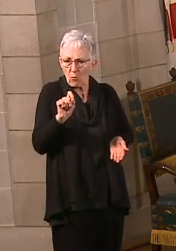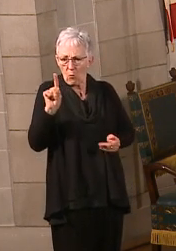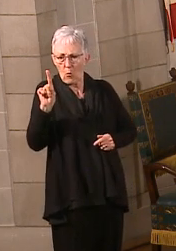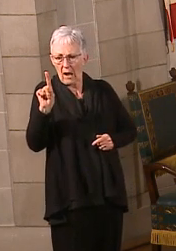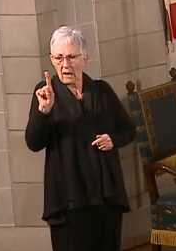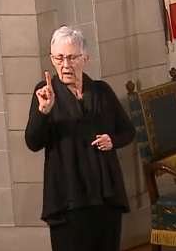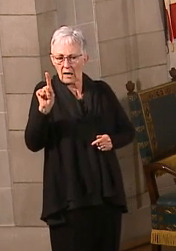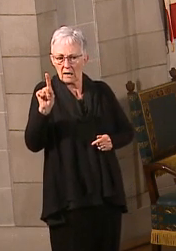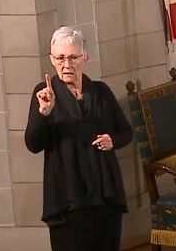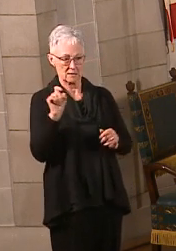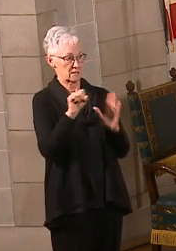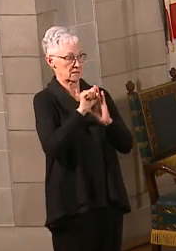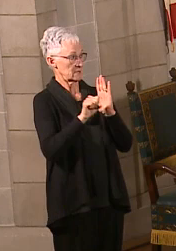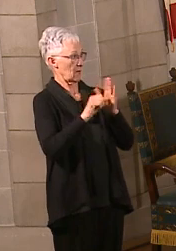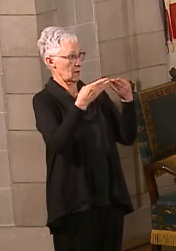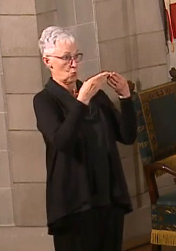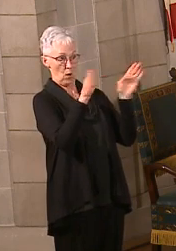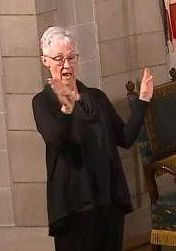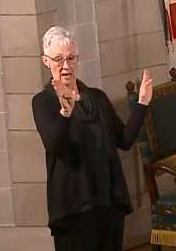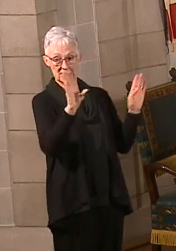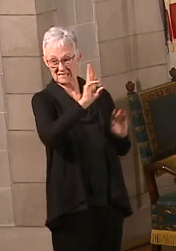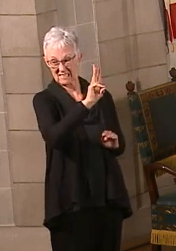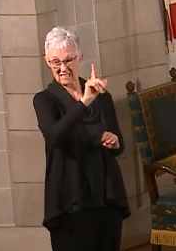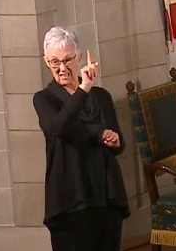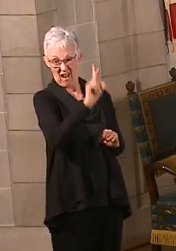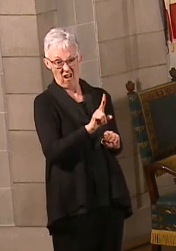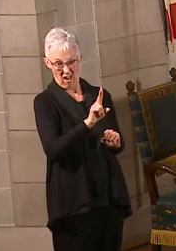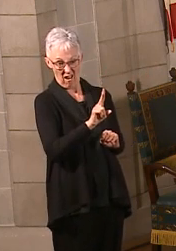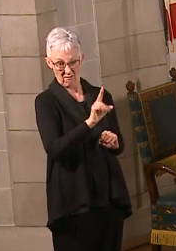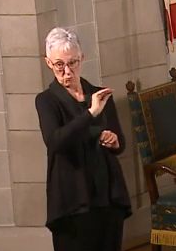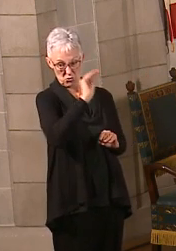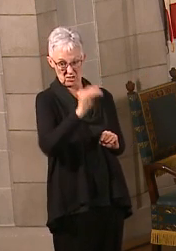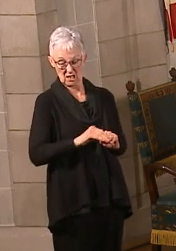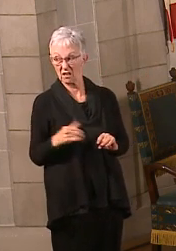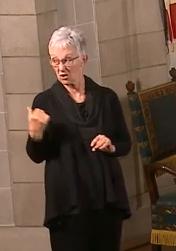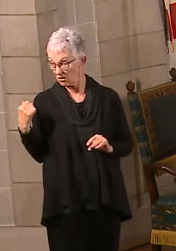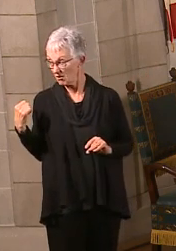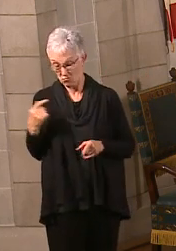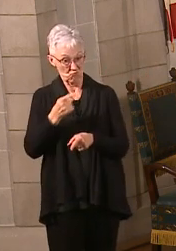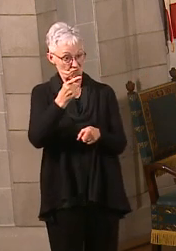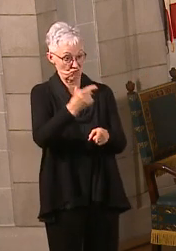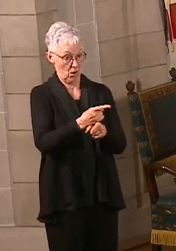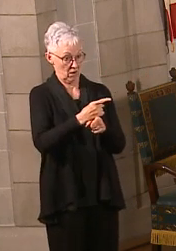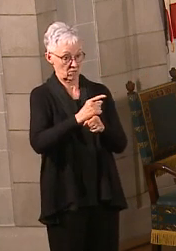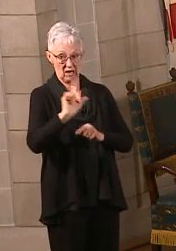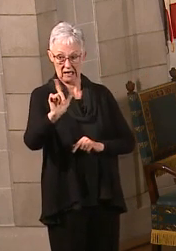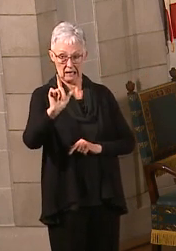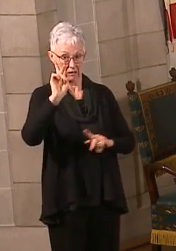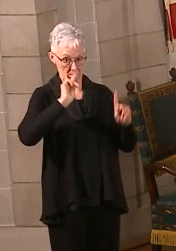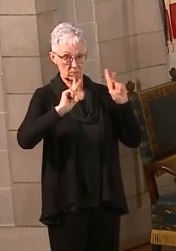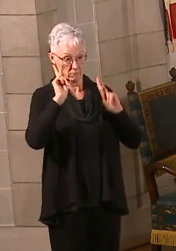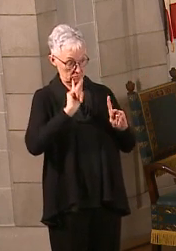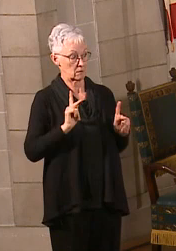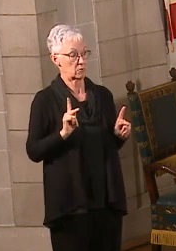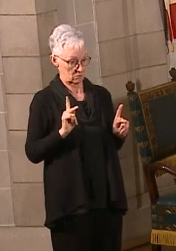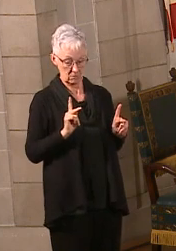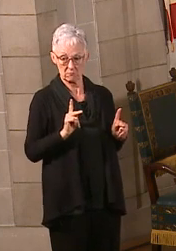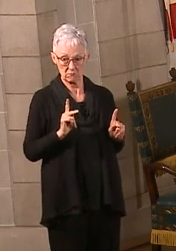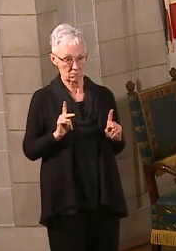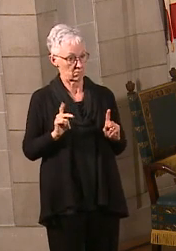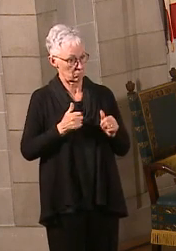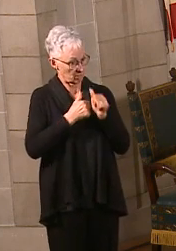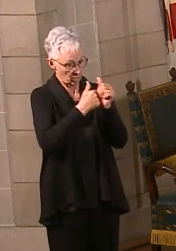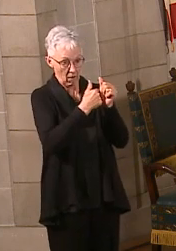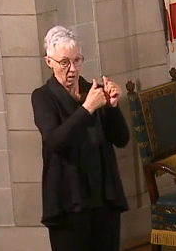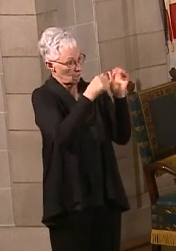about 6.5%, and some of the other places that are even higher. So you're right, Lincolnites do want to do this. They do want to stay home and help prevent the